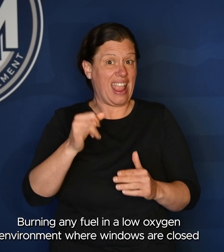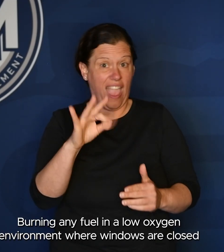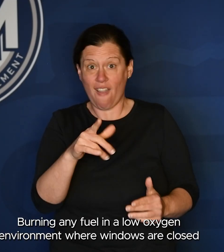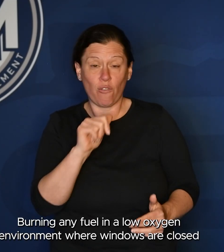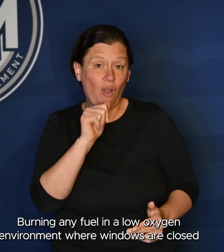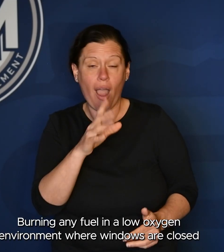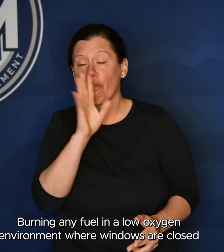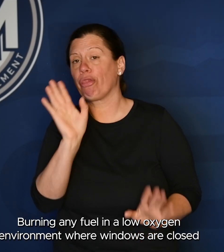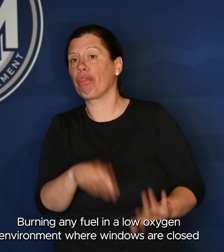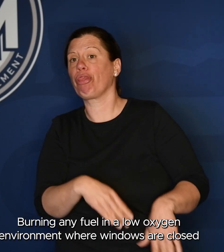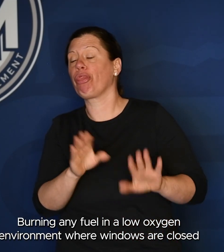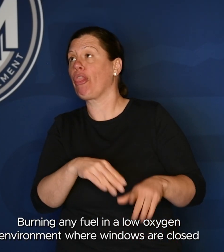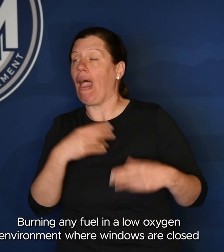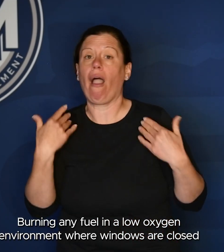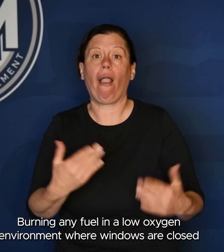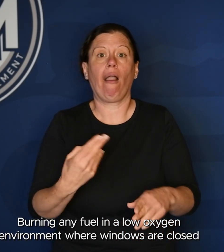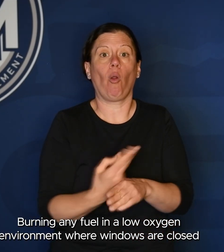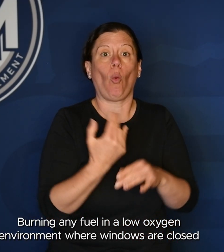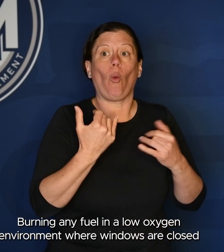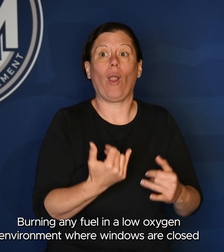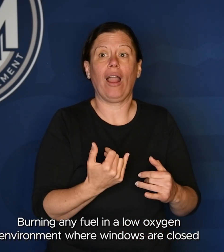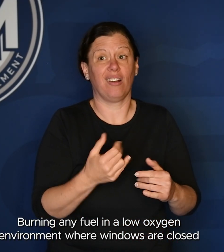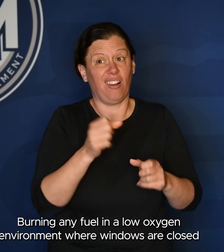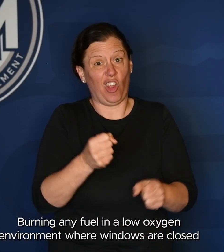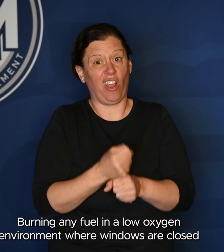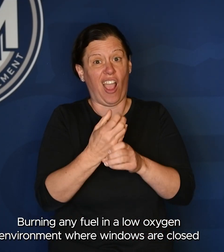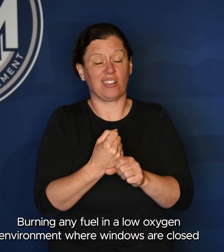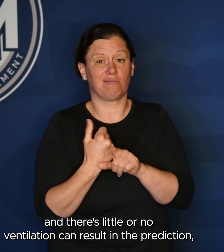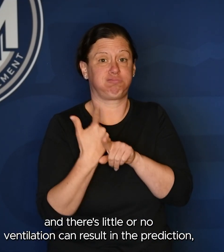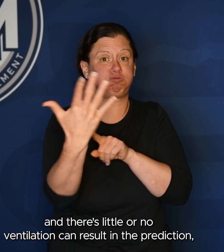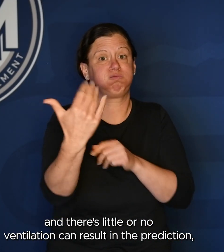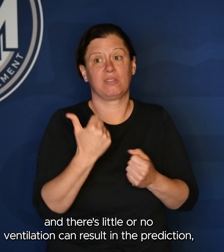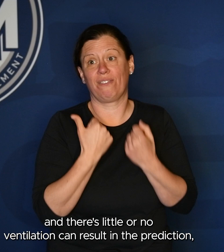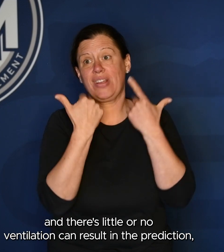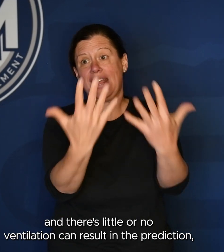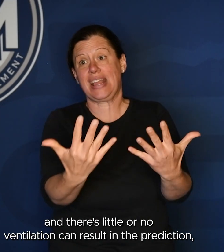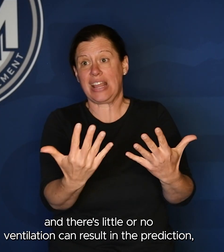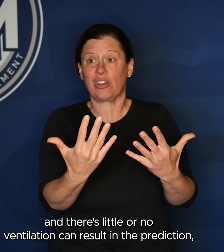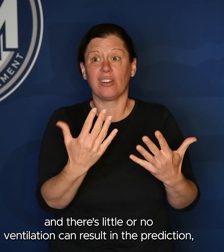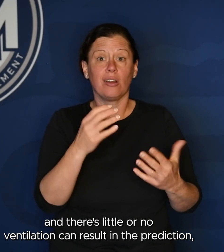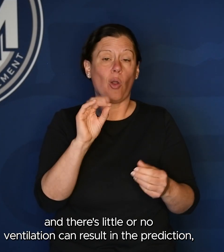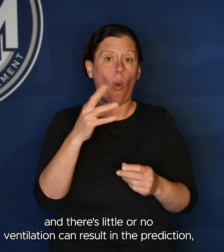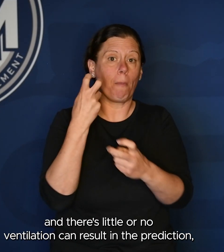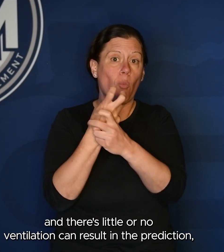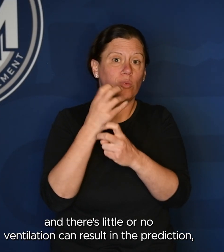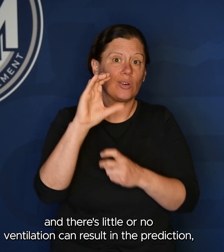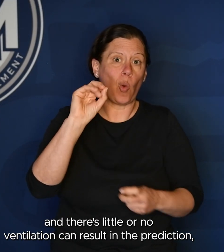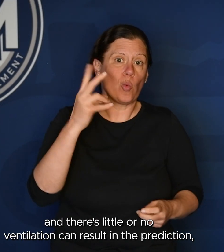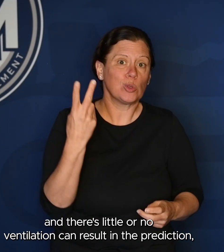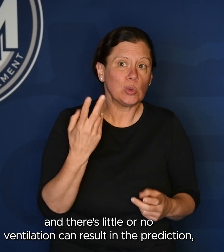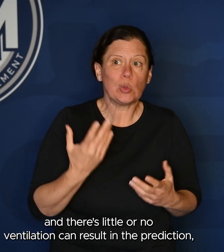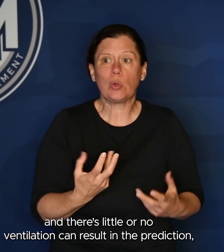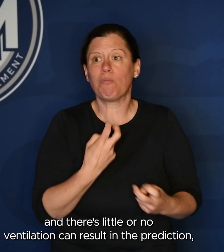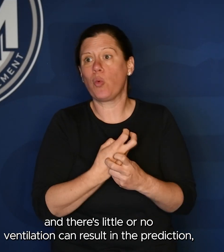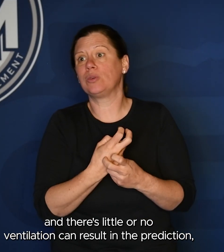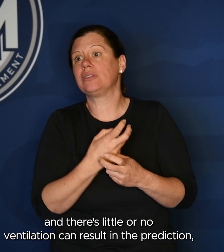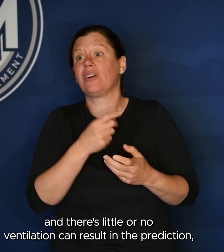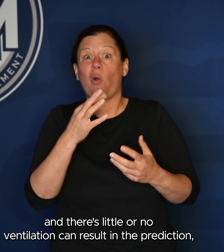fuel in a low oxygen environment where windows are closed and there's little or no ventilation can result in the